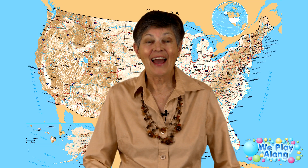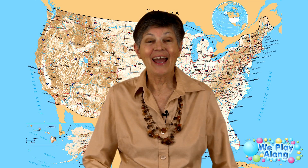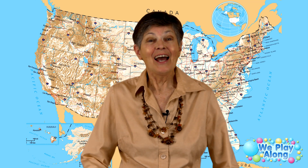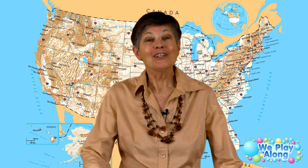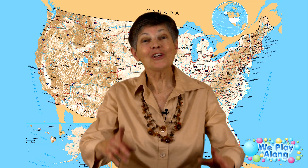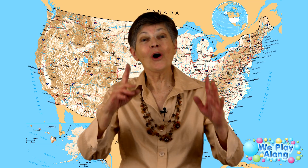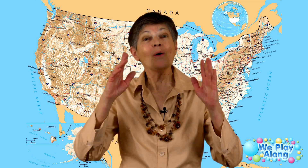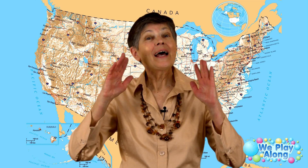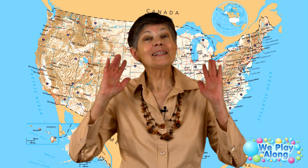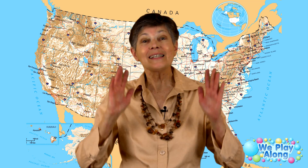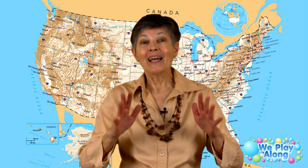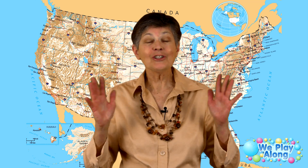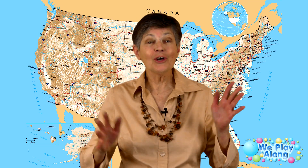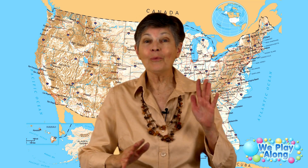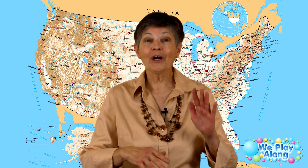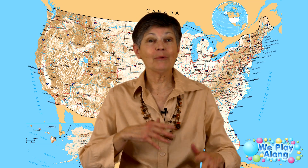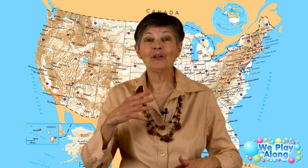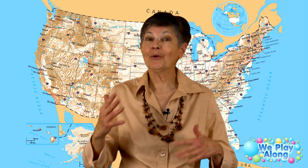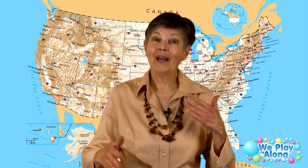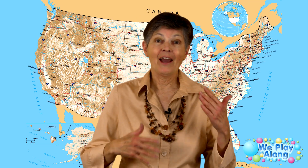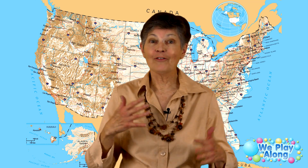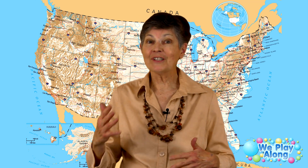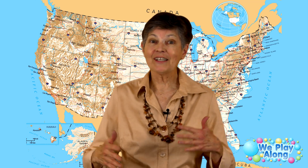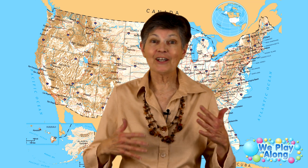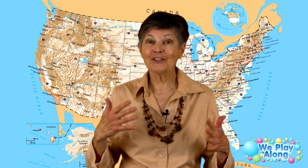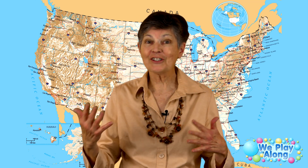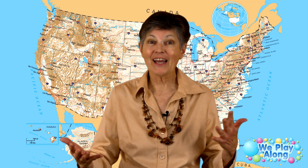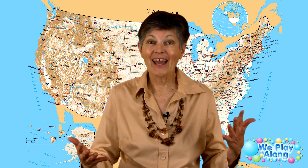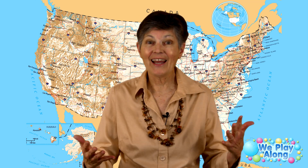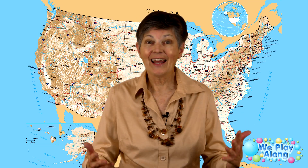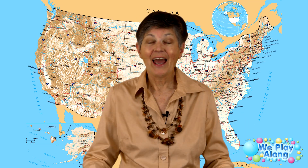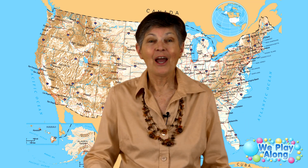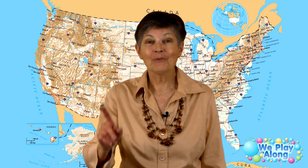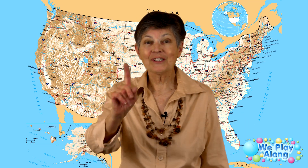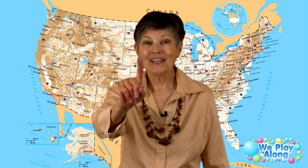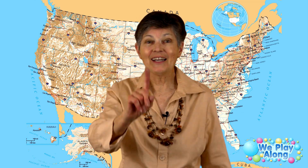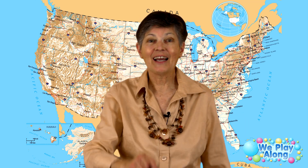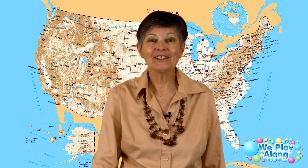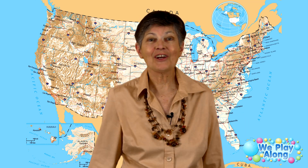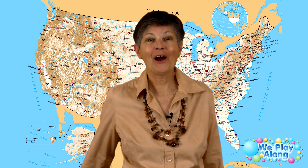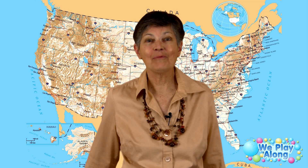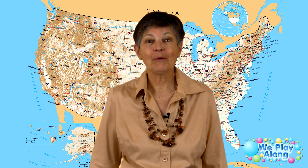Okay, so stay tuned. We're going to be doing every single state, and we'll see you next time. And be